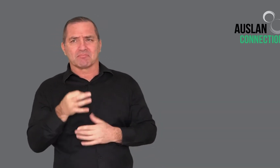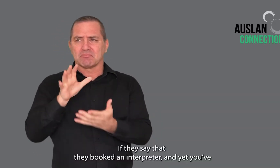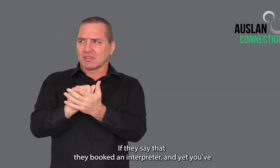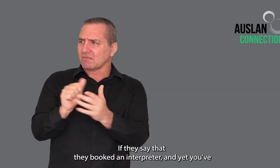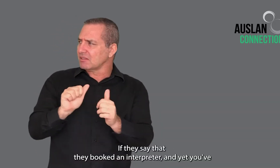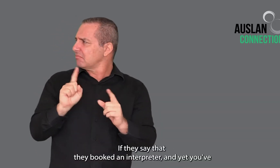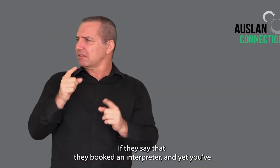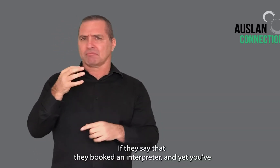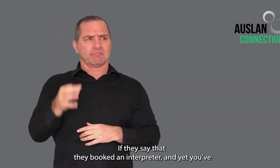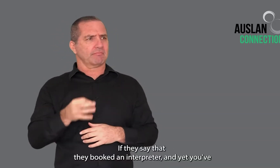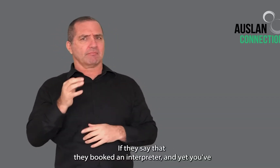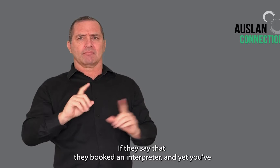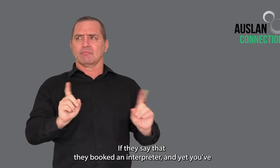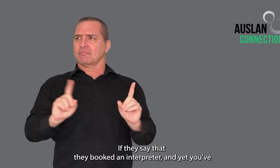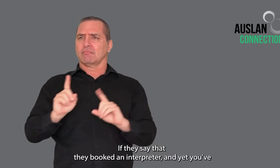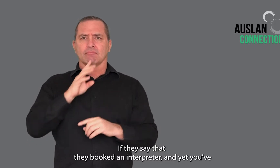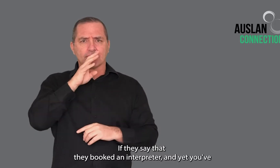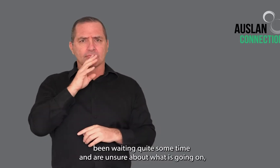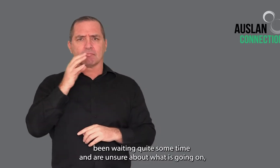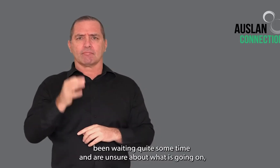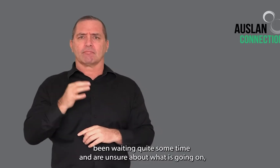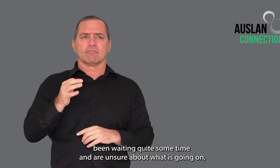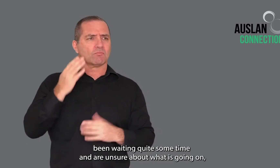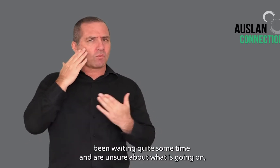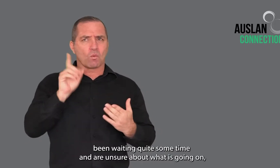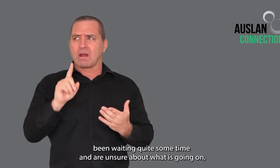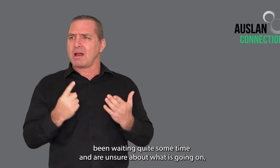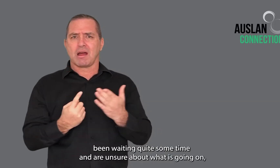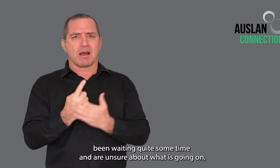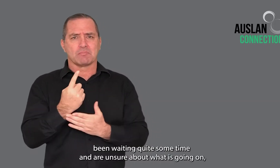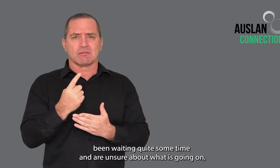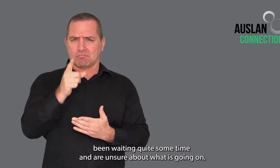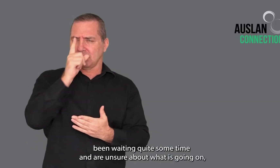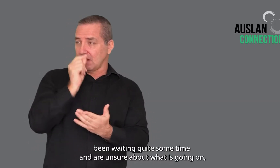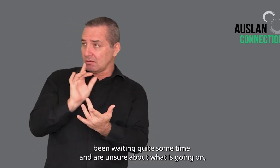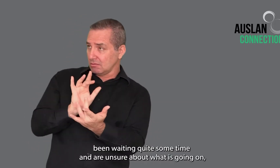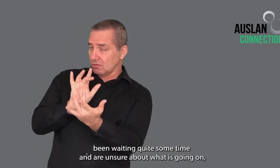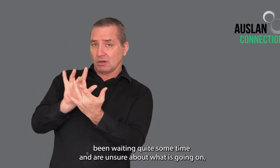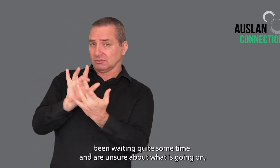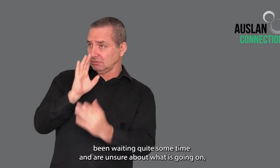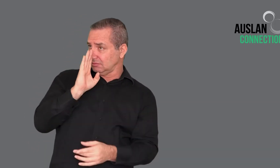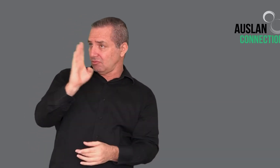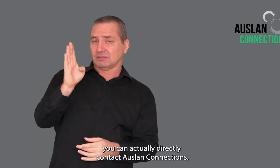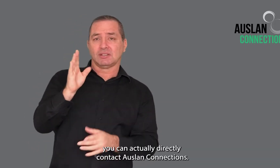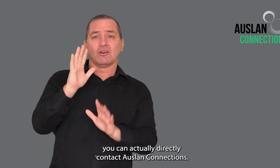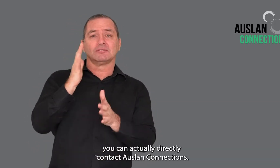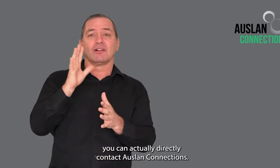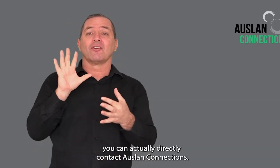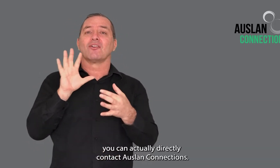If they say that they've booked an interpreter, and yet you've been waiting quite some time and are unsure about what is going on, you can